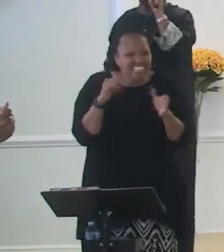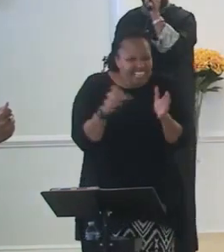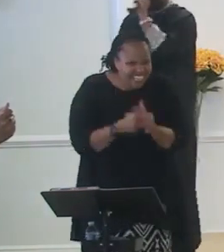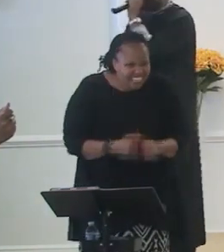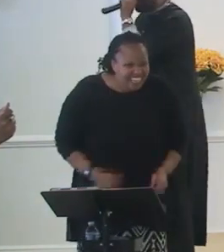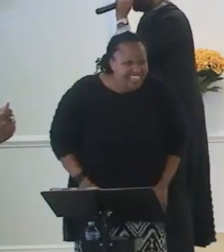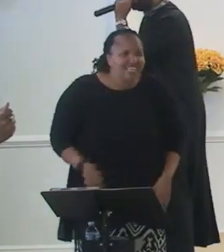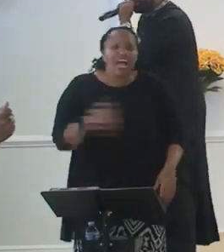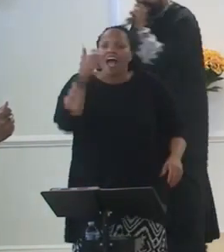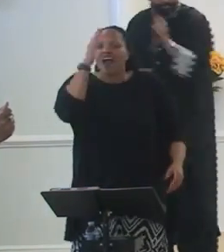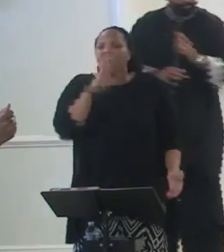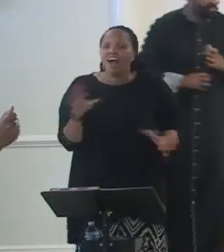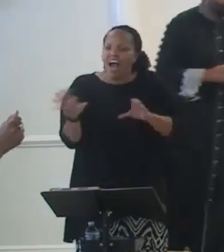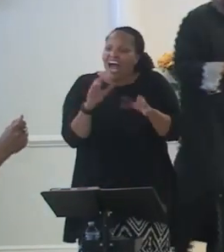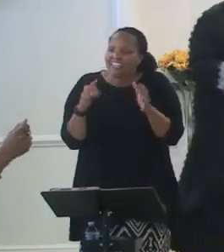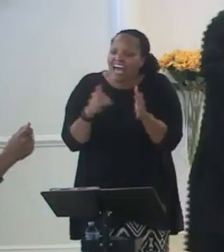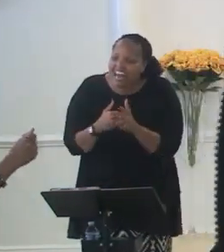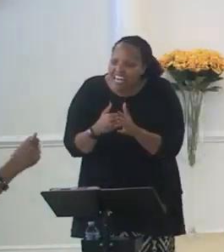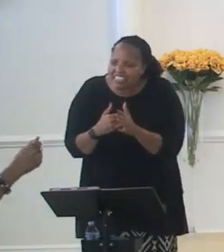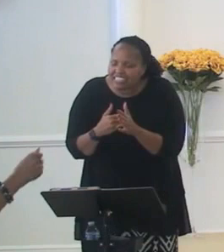God did it. Look at somebody and say, God did it.